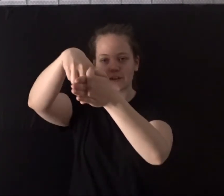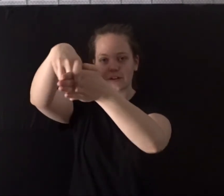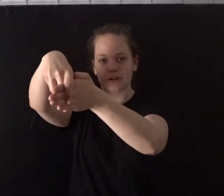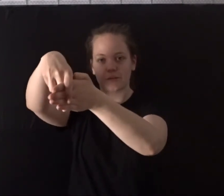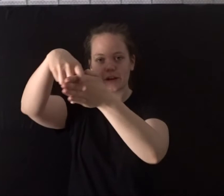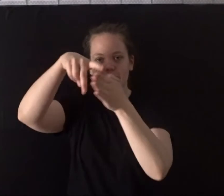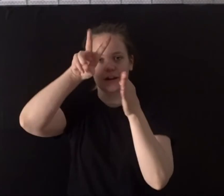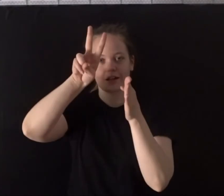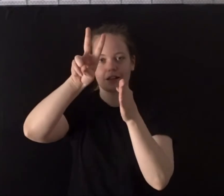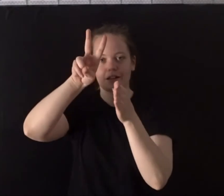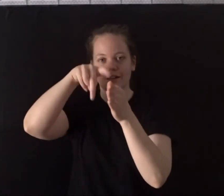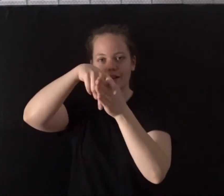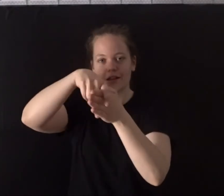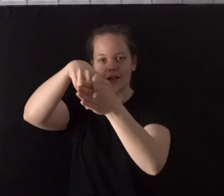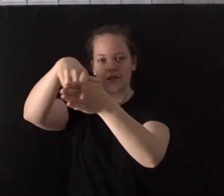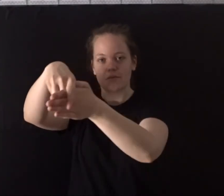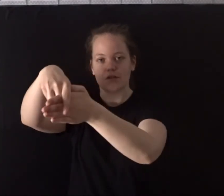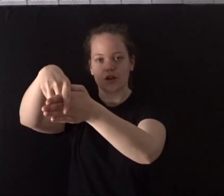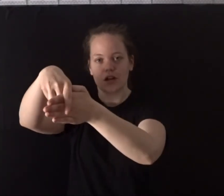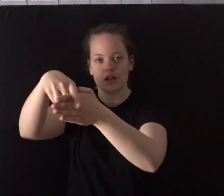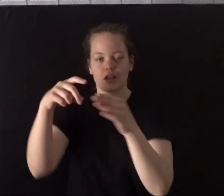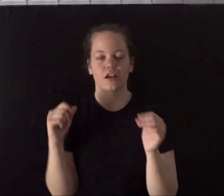So bike riding. Bike riding.